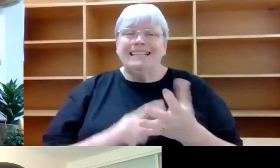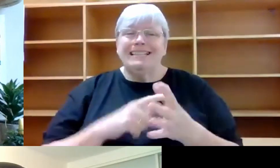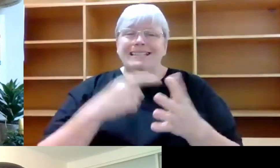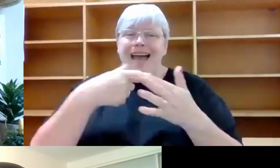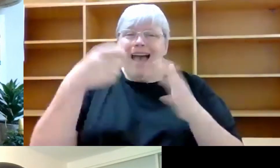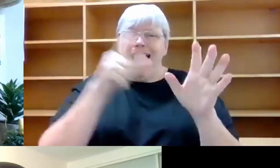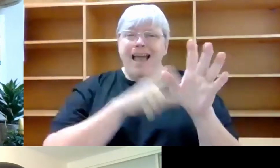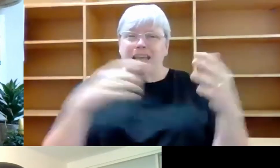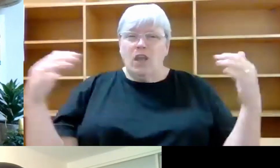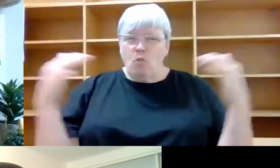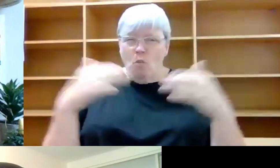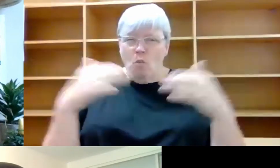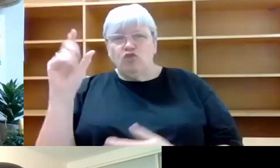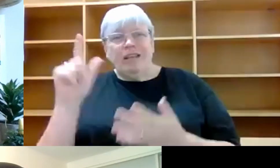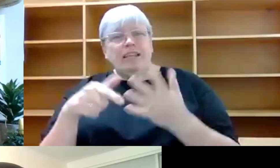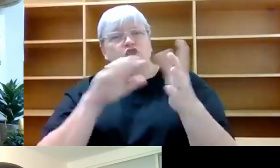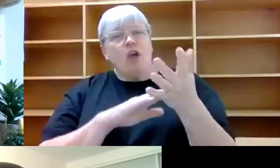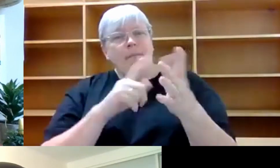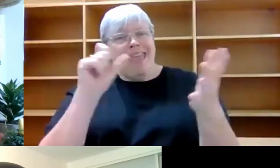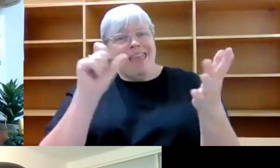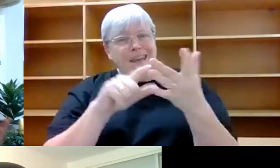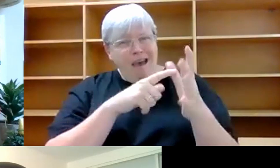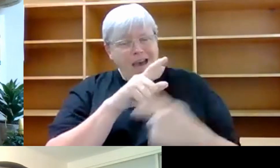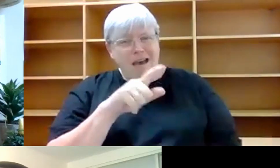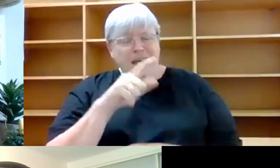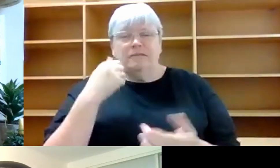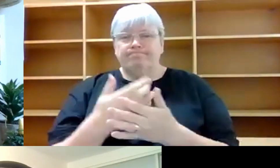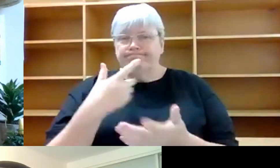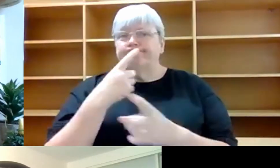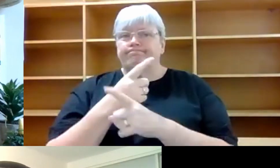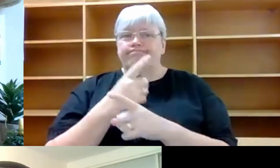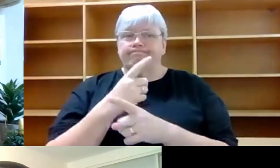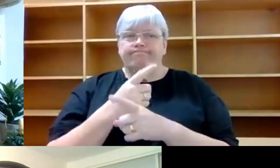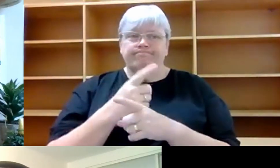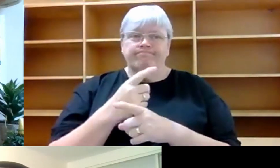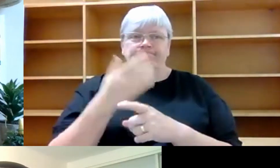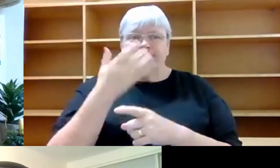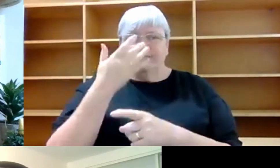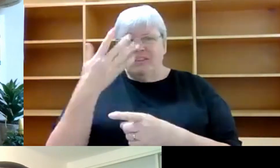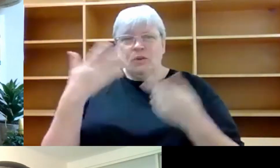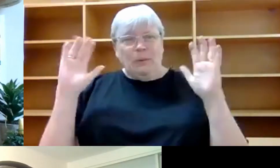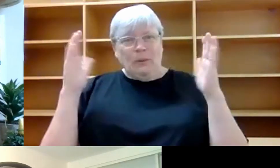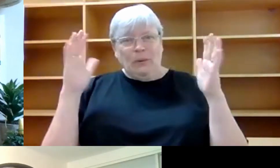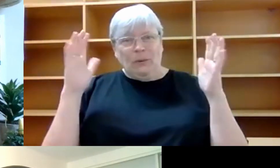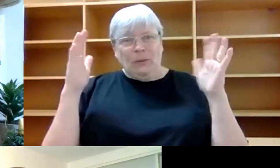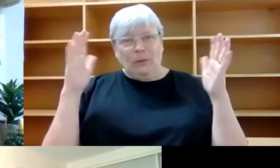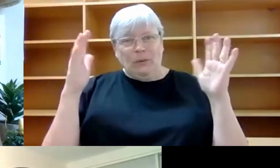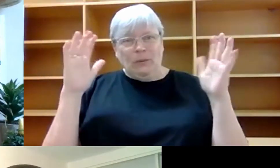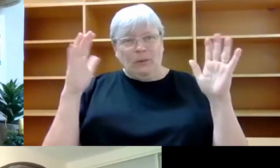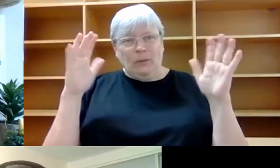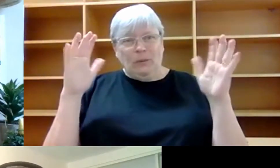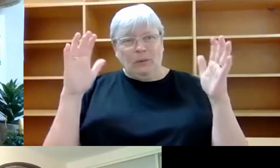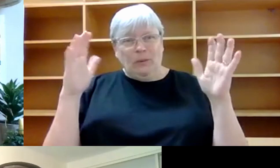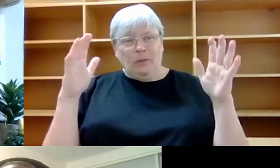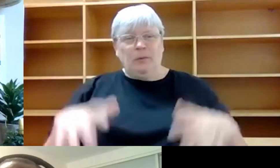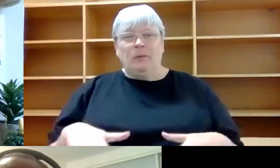century Jamaica. So before we get into the chat, Alex, I'm going to do a little virtual round of applause for you, and I'm going to feel it